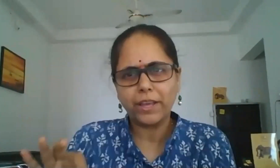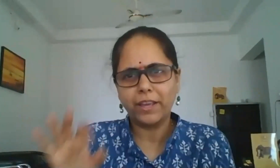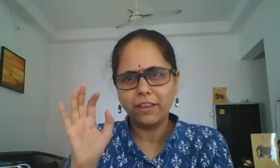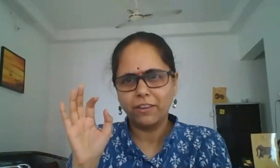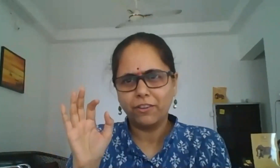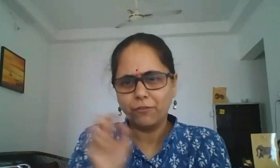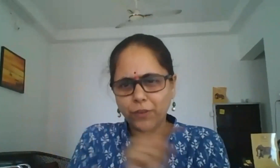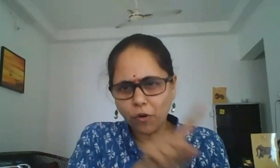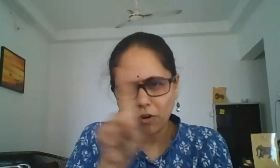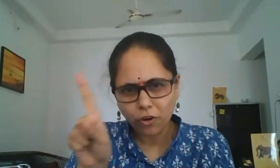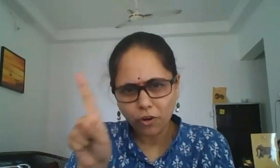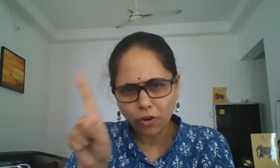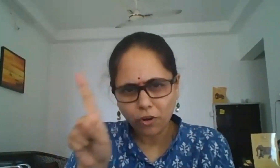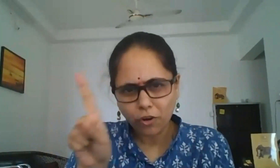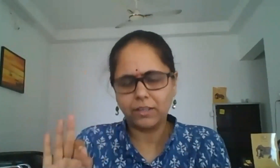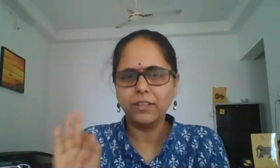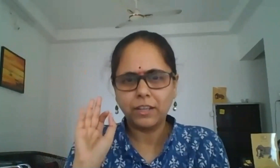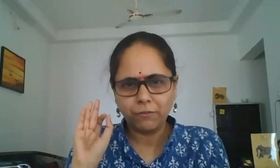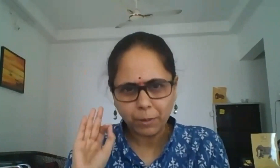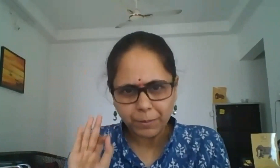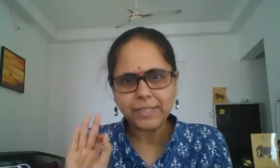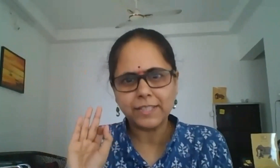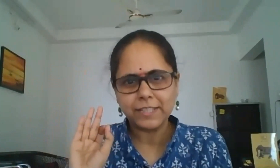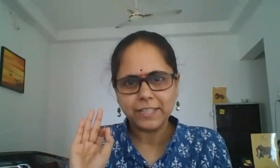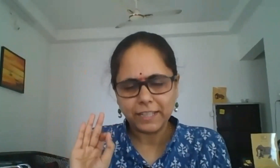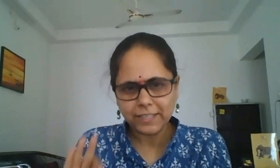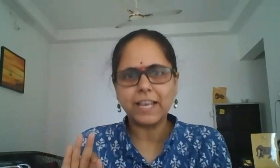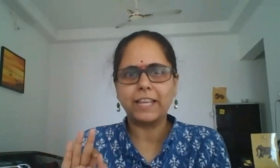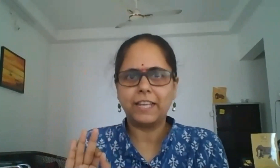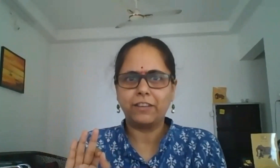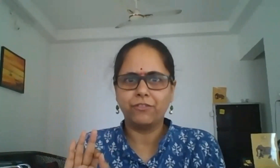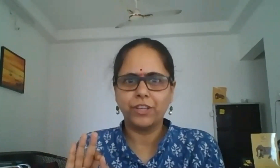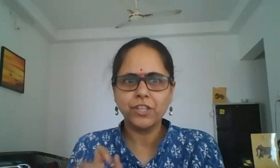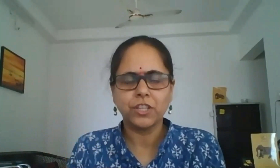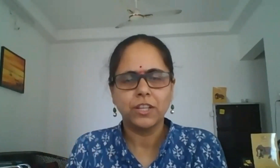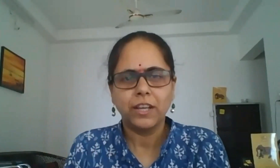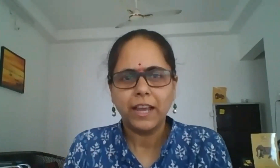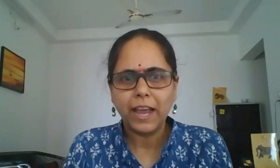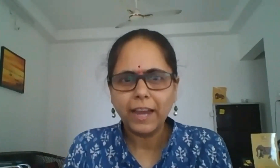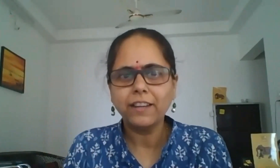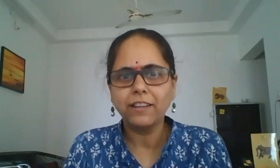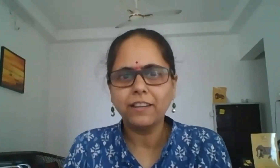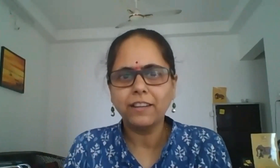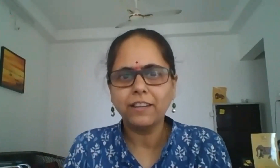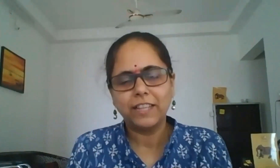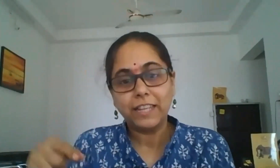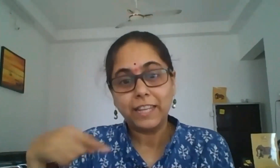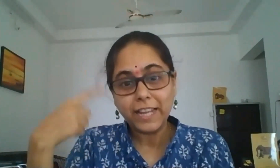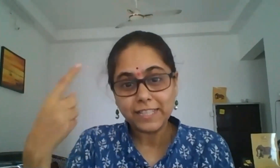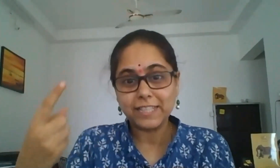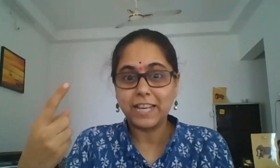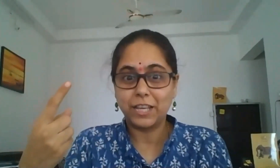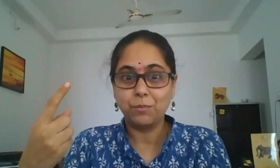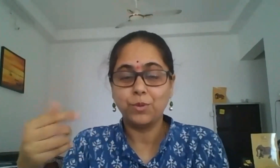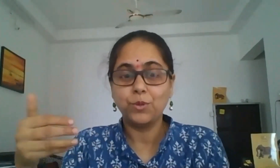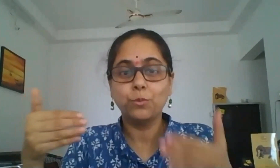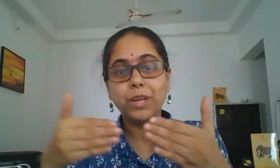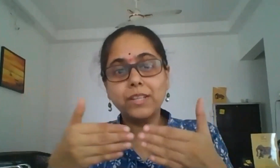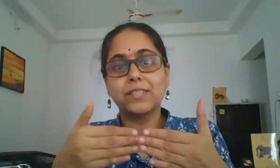Today, we all will learn alphabets in sign language, and next time you meet